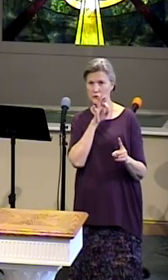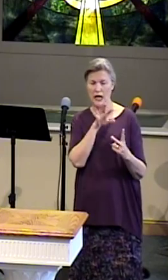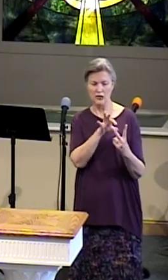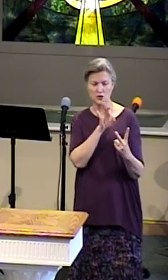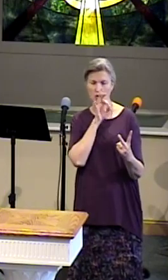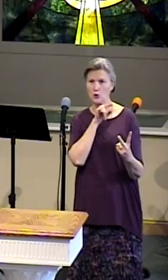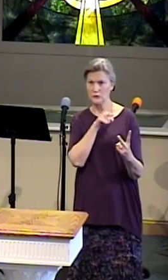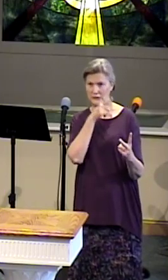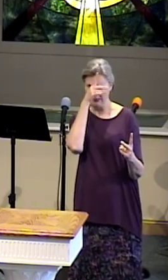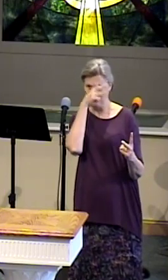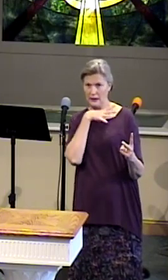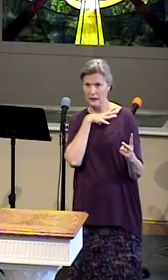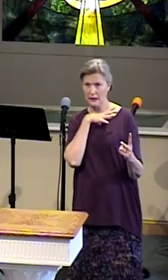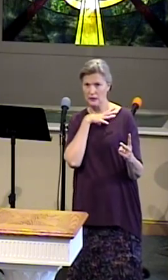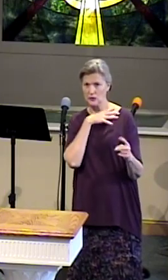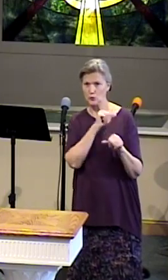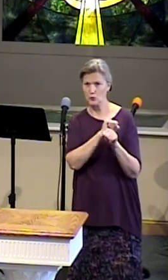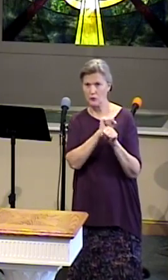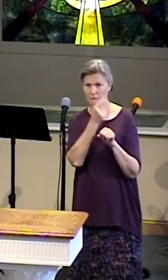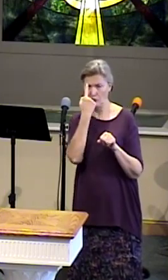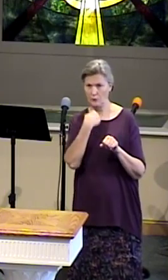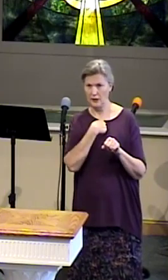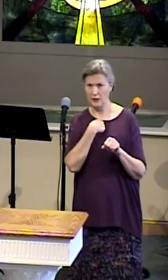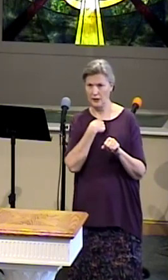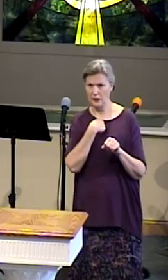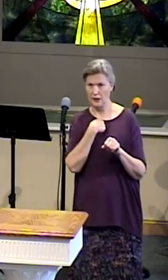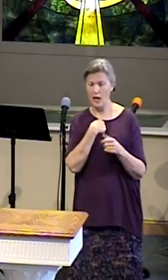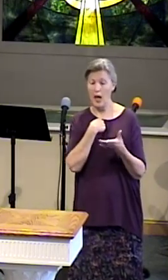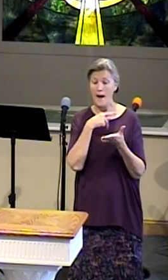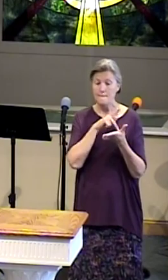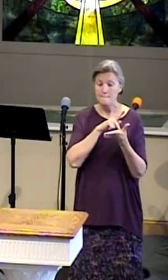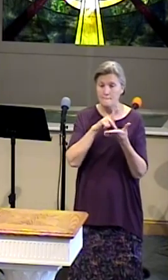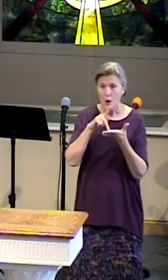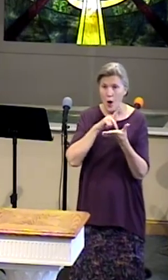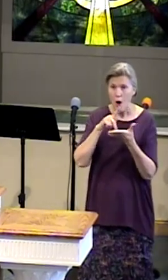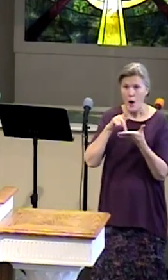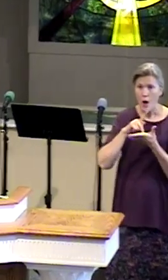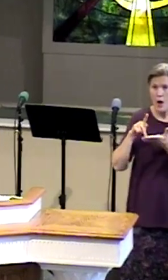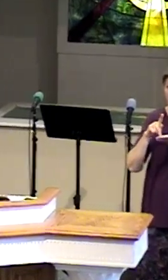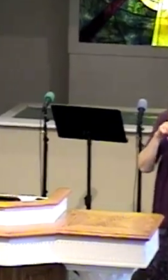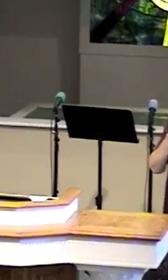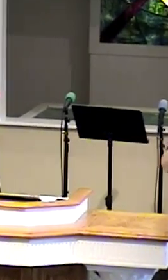Paul wrote over half the New Testament, all based on Ananias.